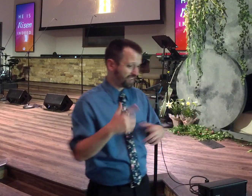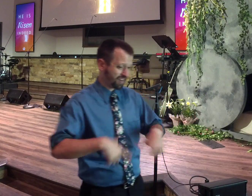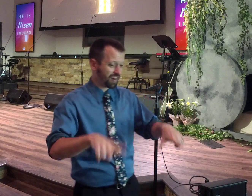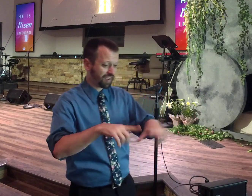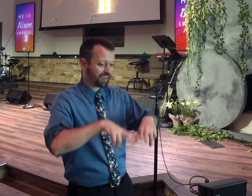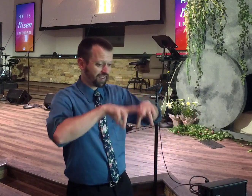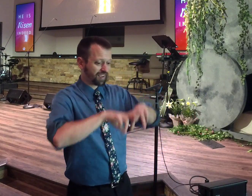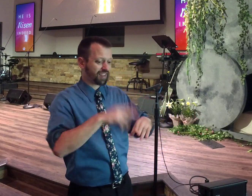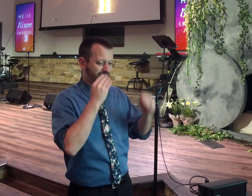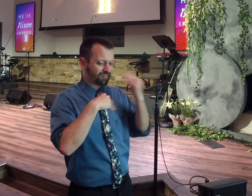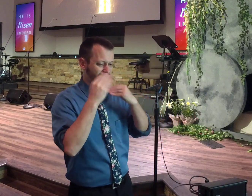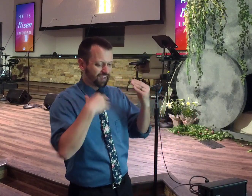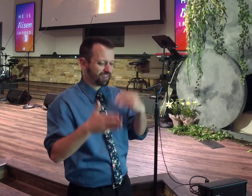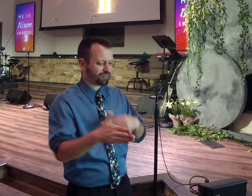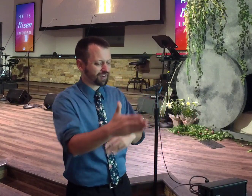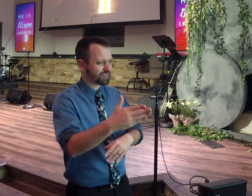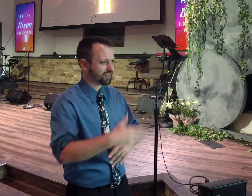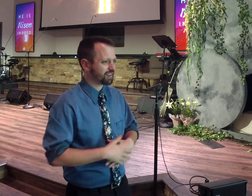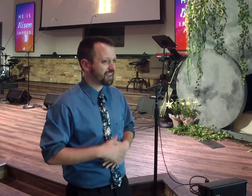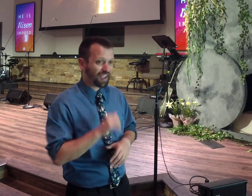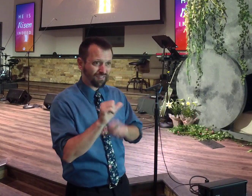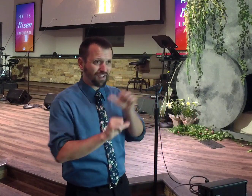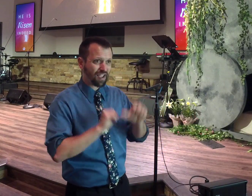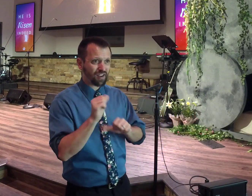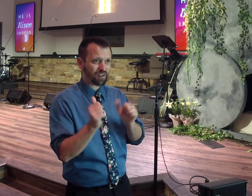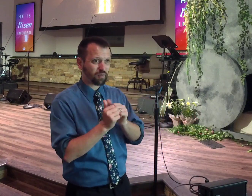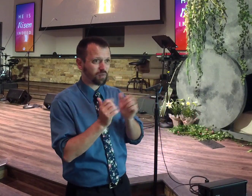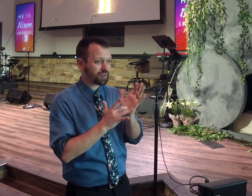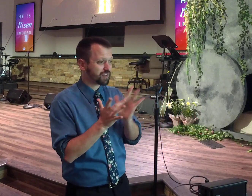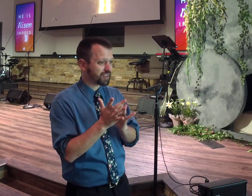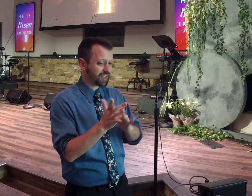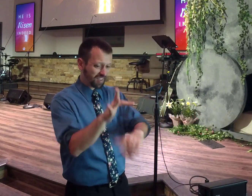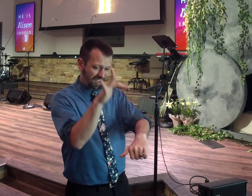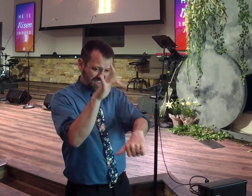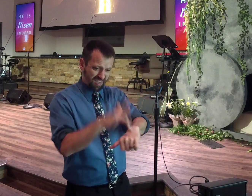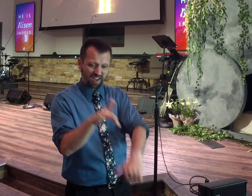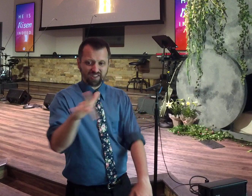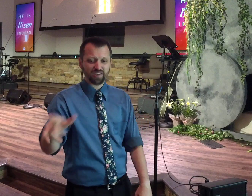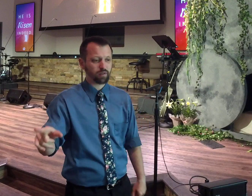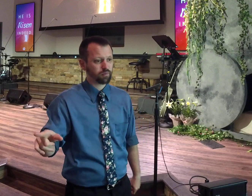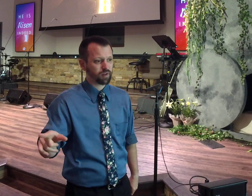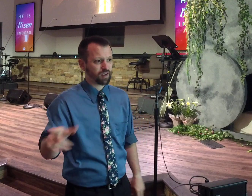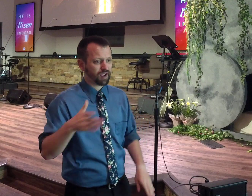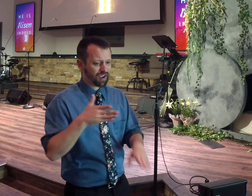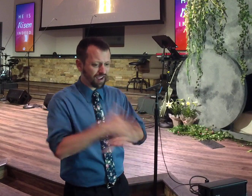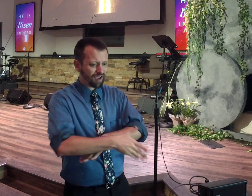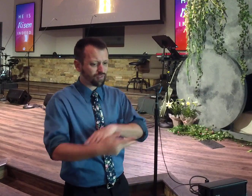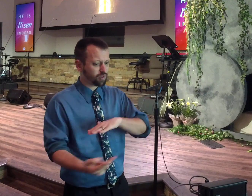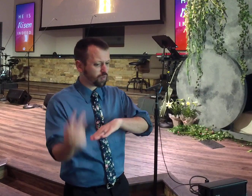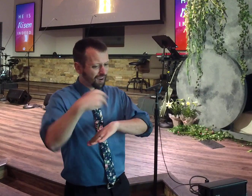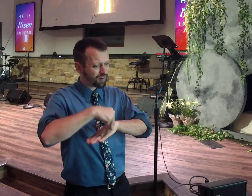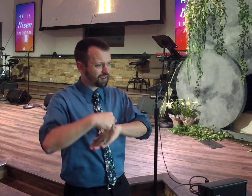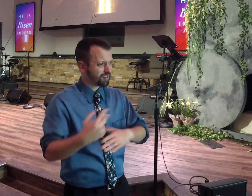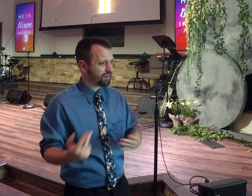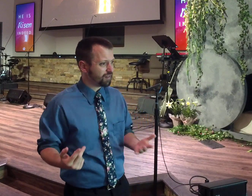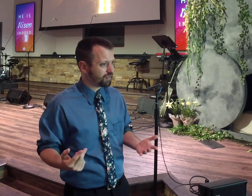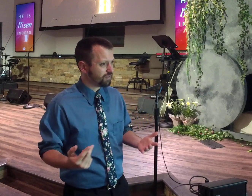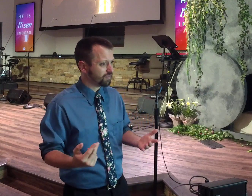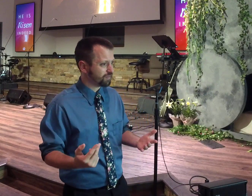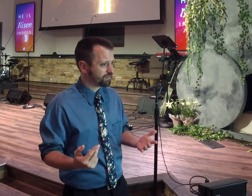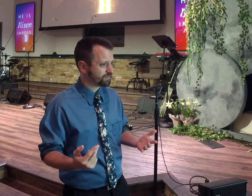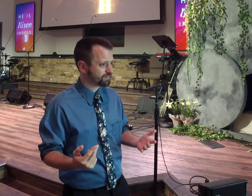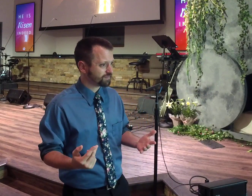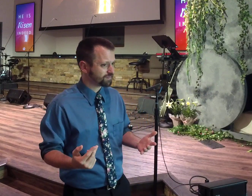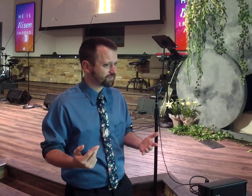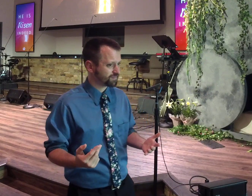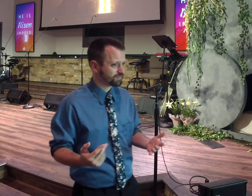with Jesus. They fellowshiped with him. They touched him after his resurrection. You see, some people